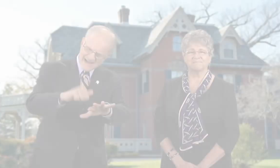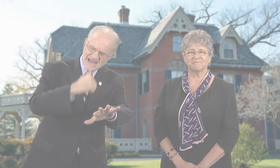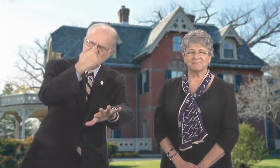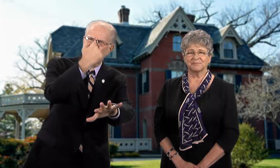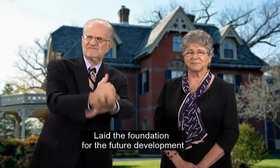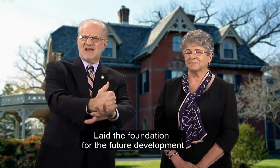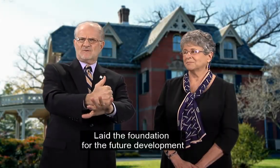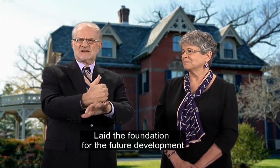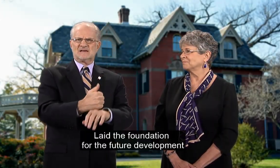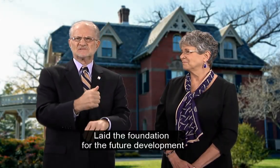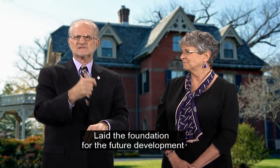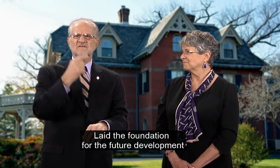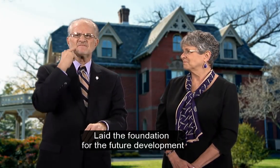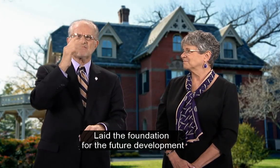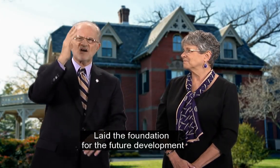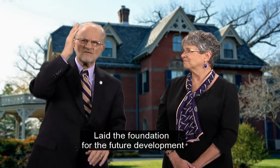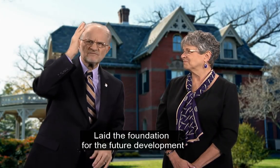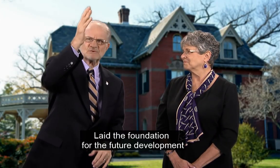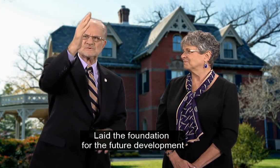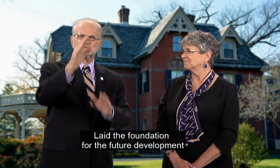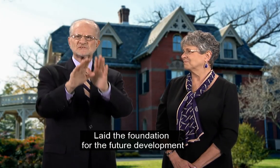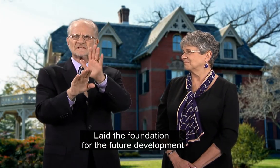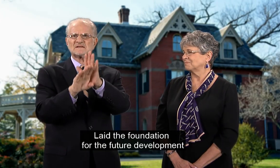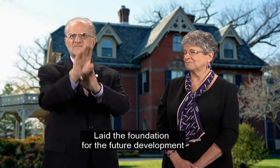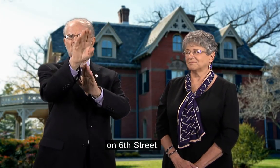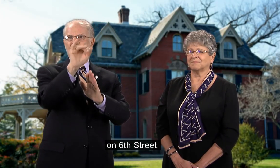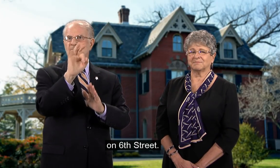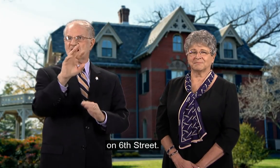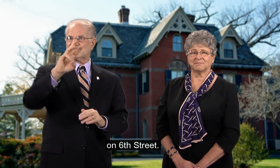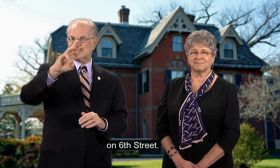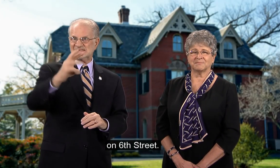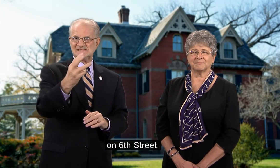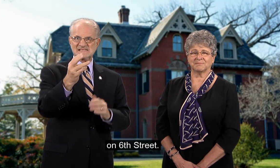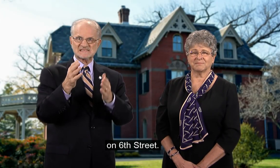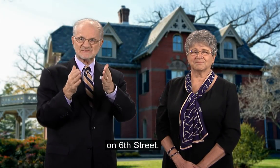Laid the foundation for the future development on 6th Street.